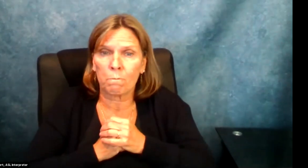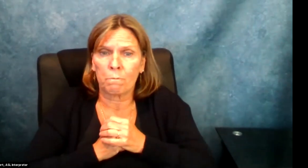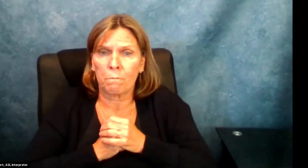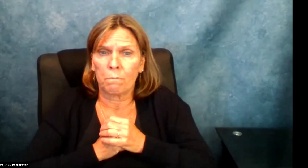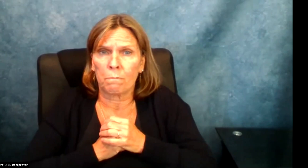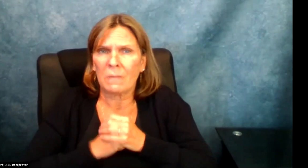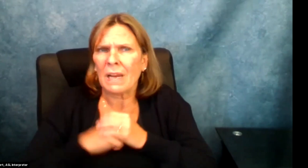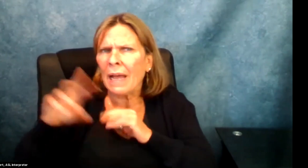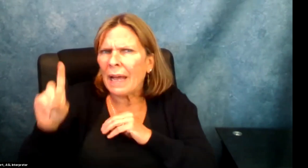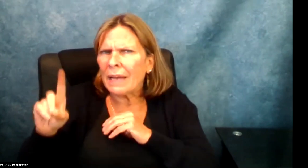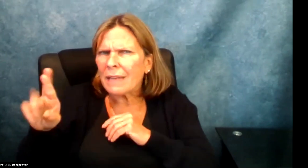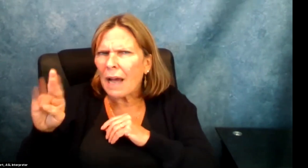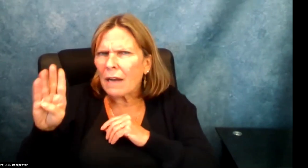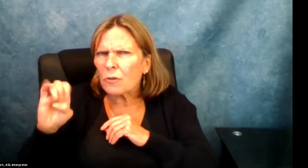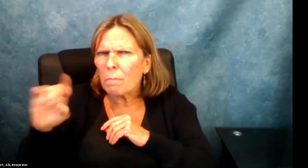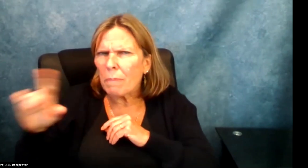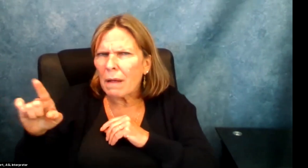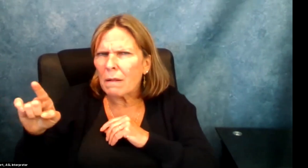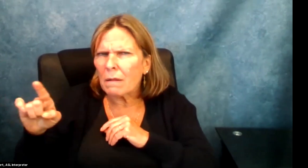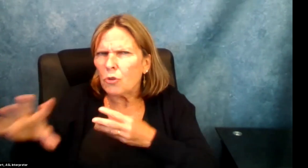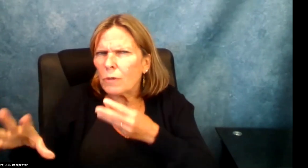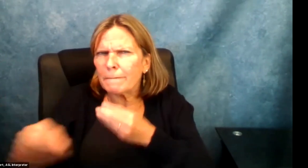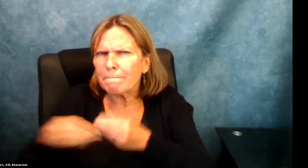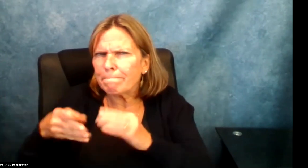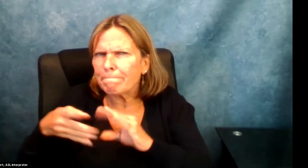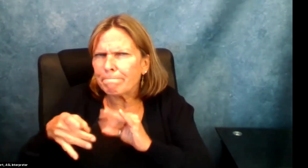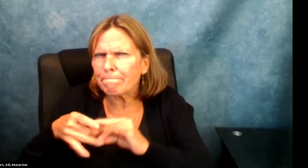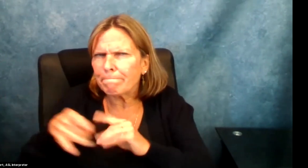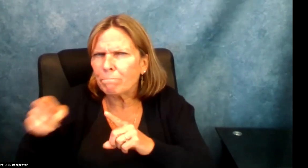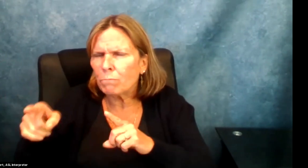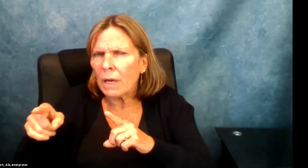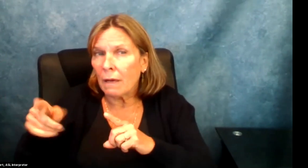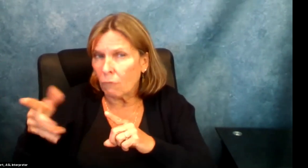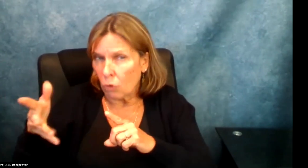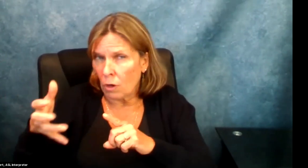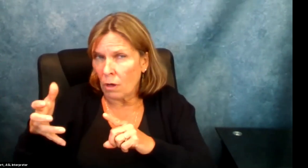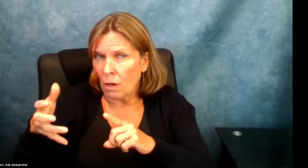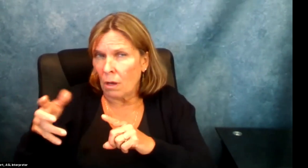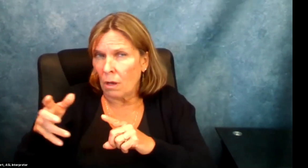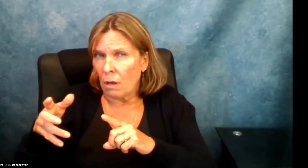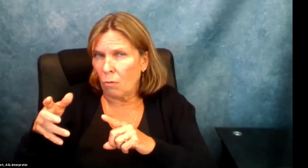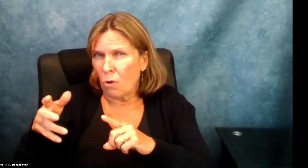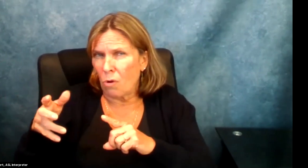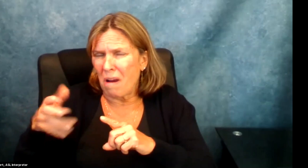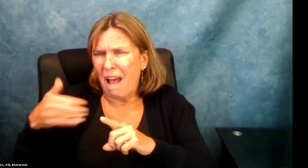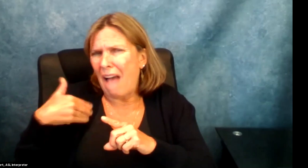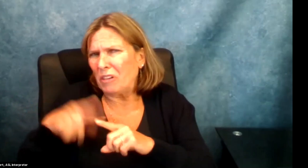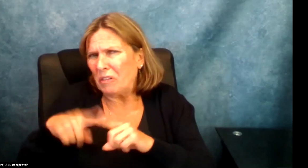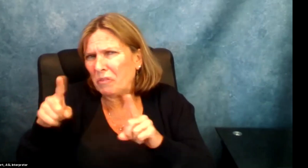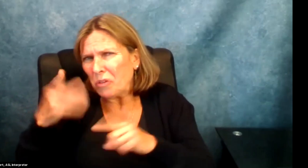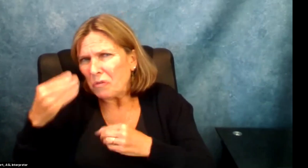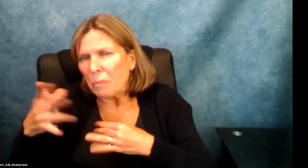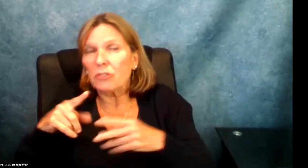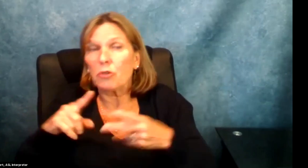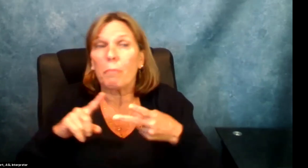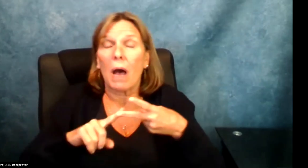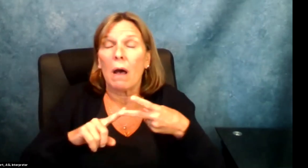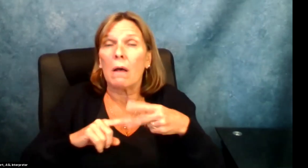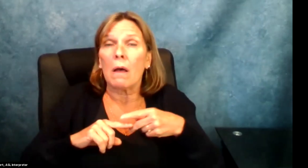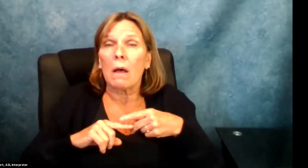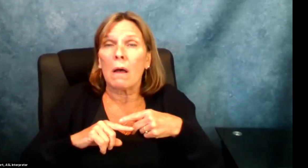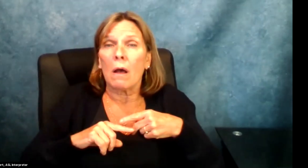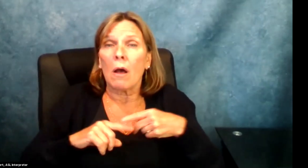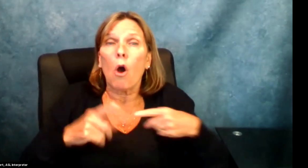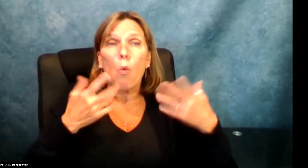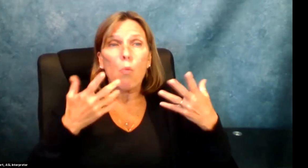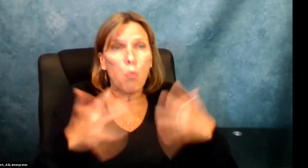Dr. Bell, you can back me up on this if you know something different, but we do not have, so we know that once you've had